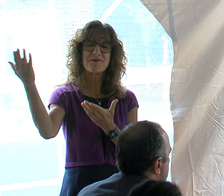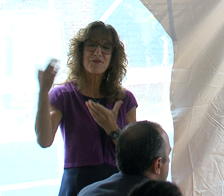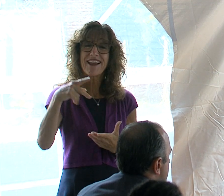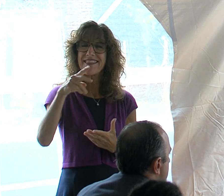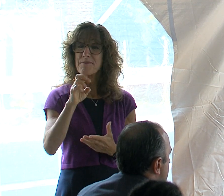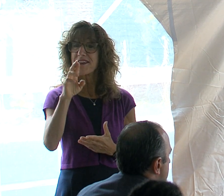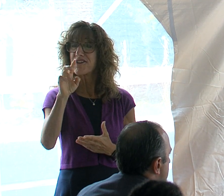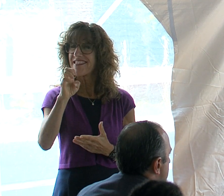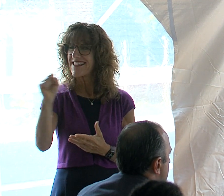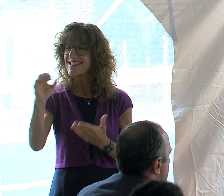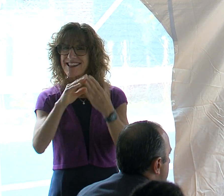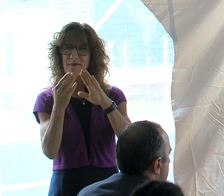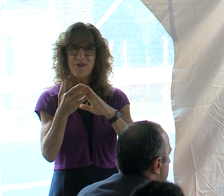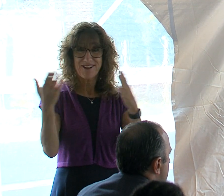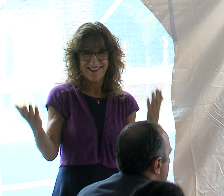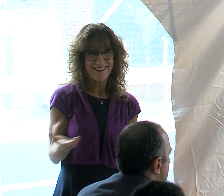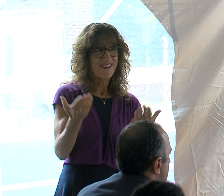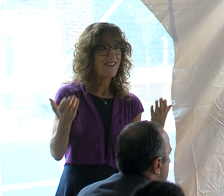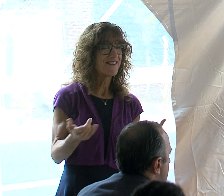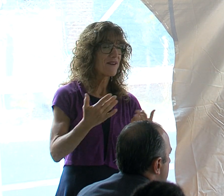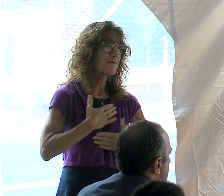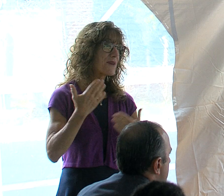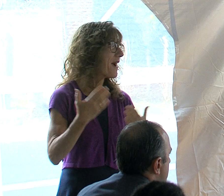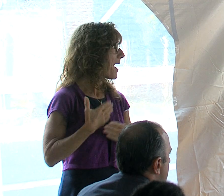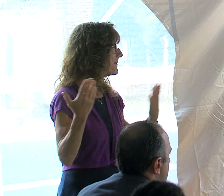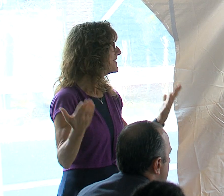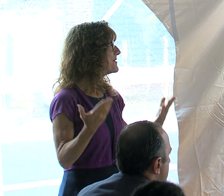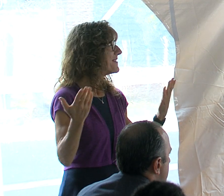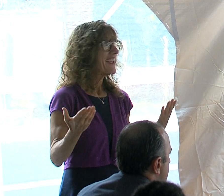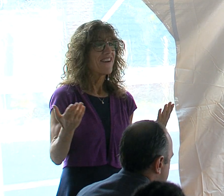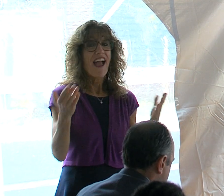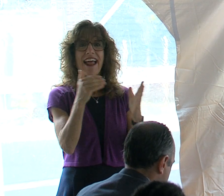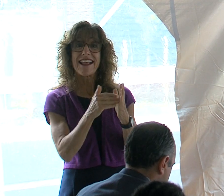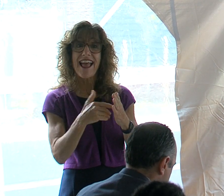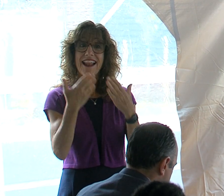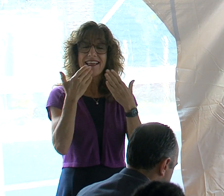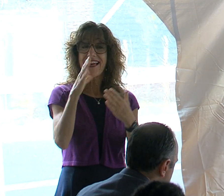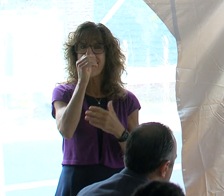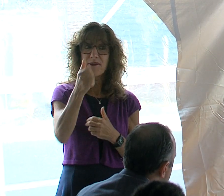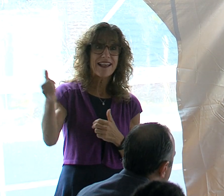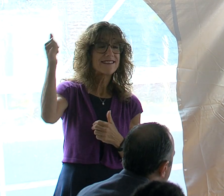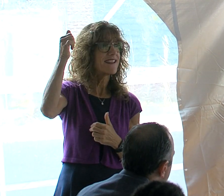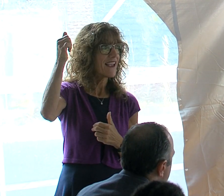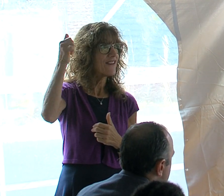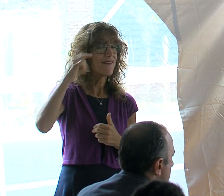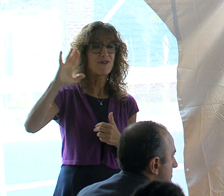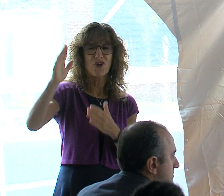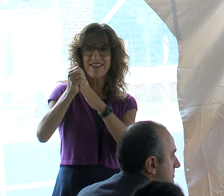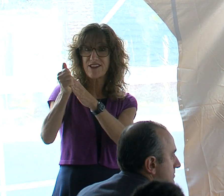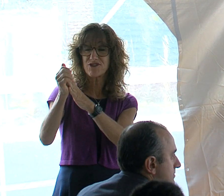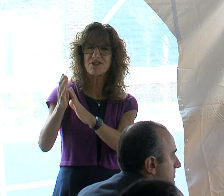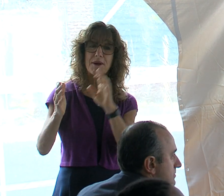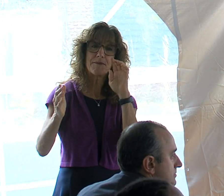community to our community. I'm so happy to be here. And again, I thank the county executive for her leadership